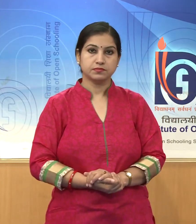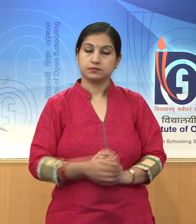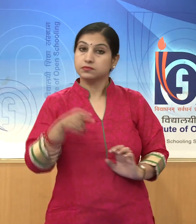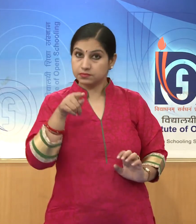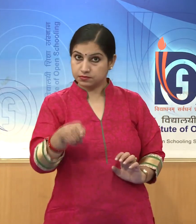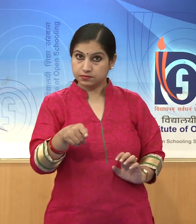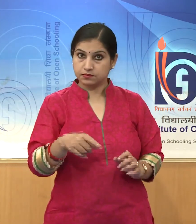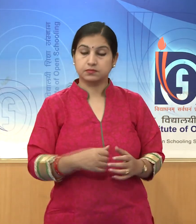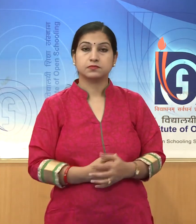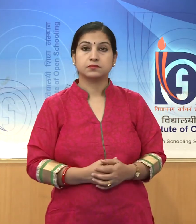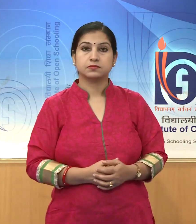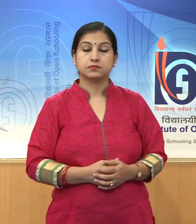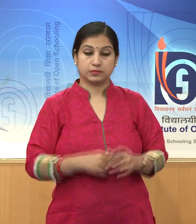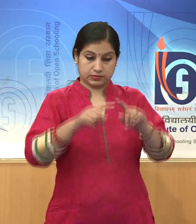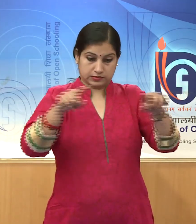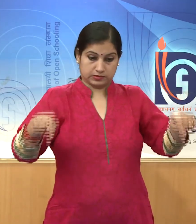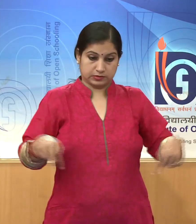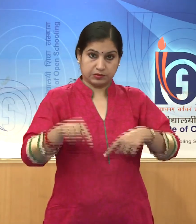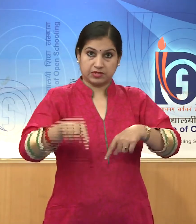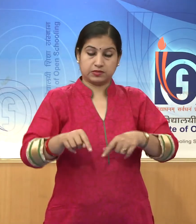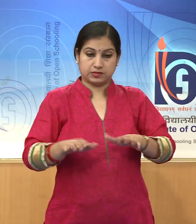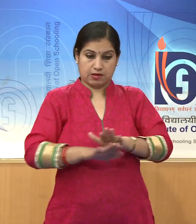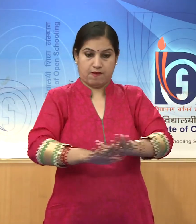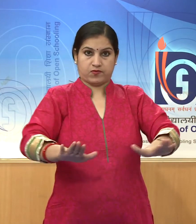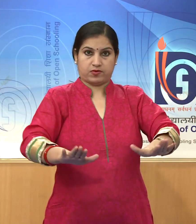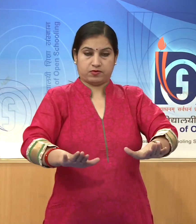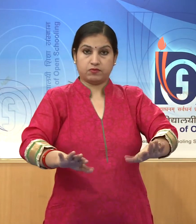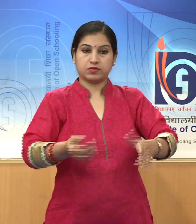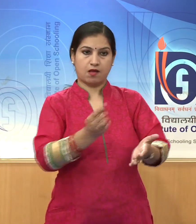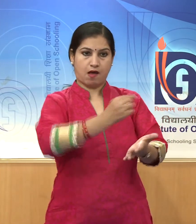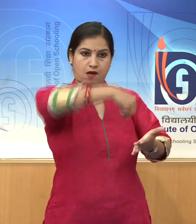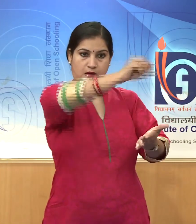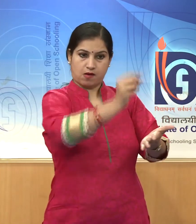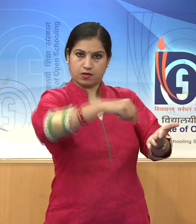in which space is covered with calligraphy.